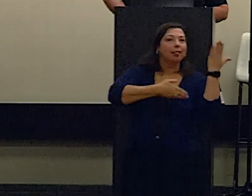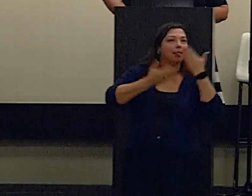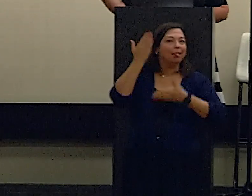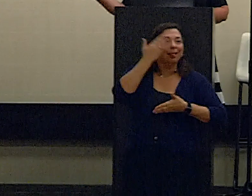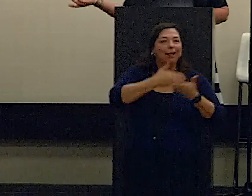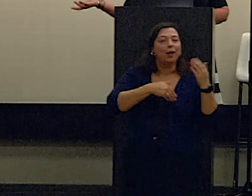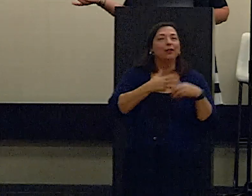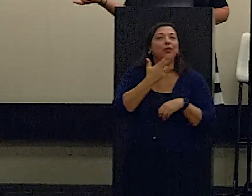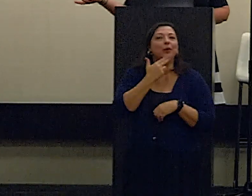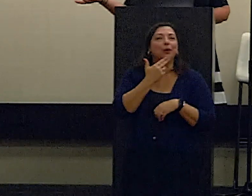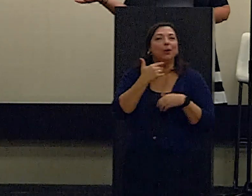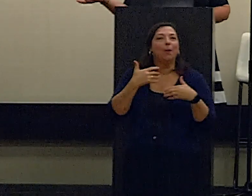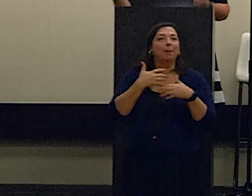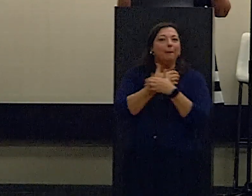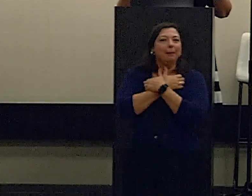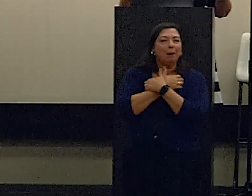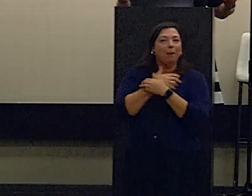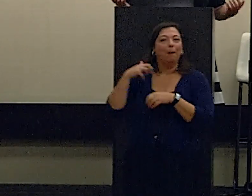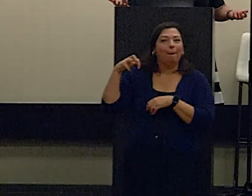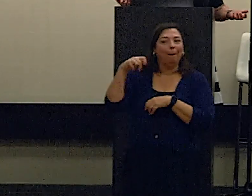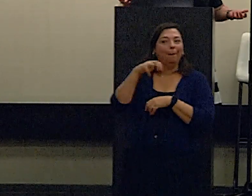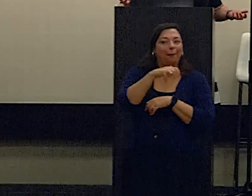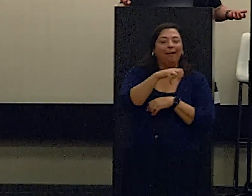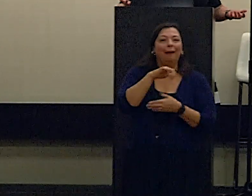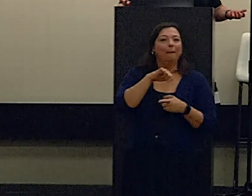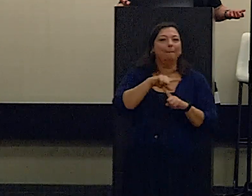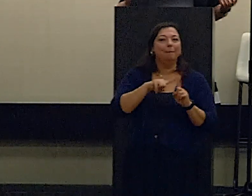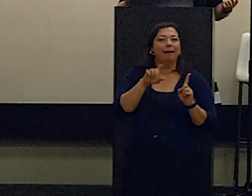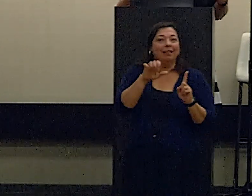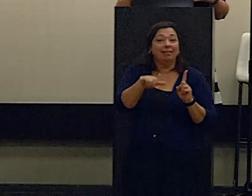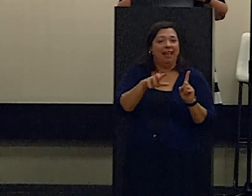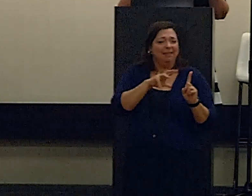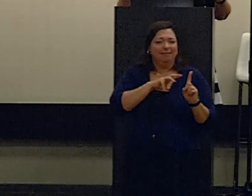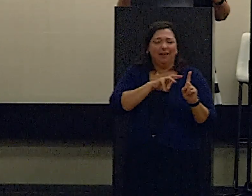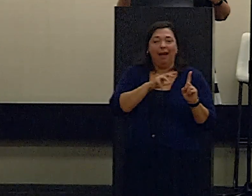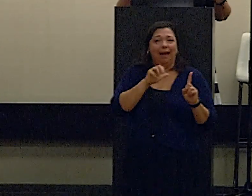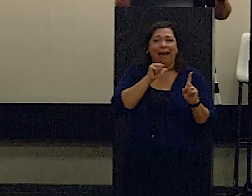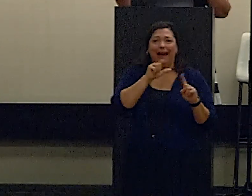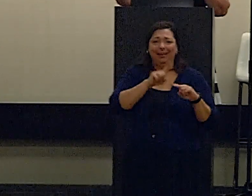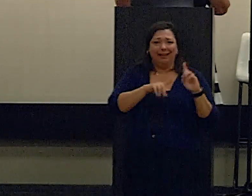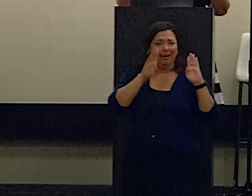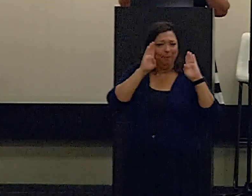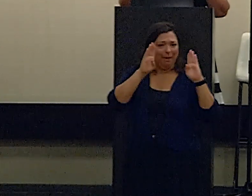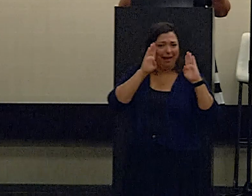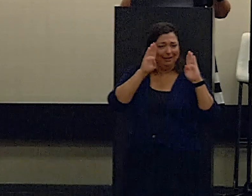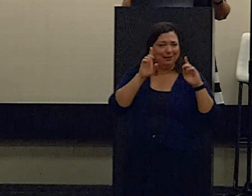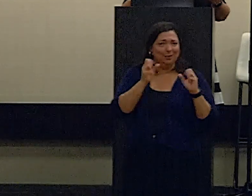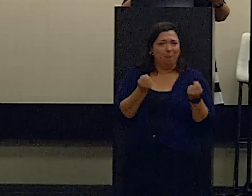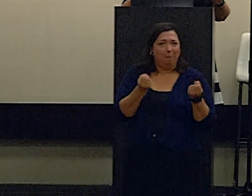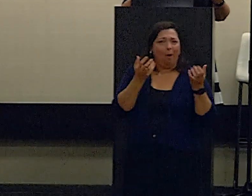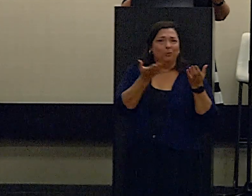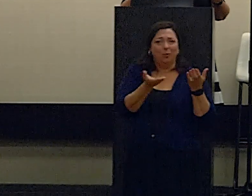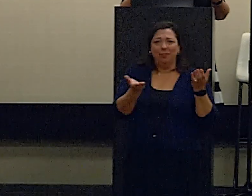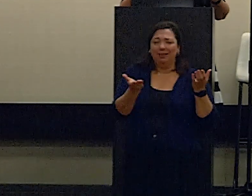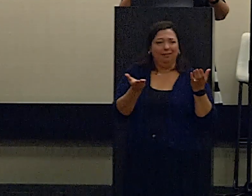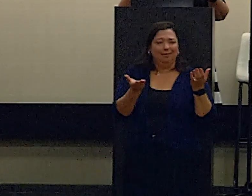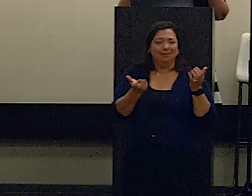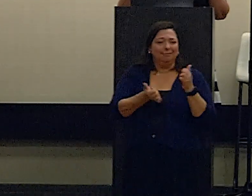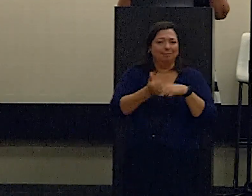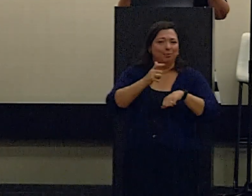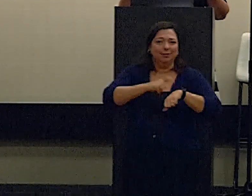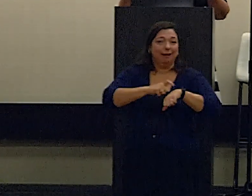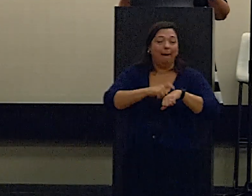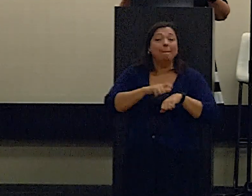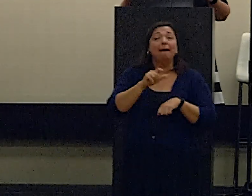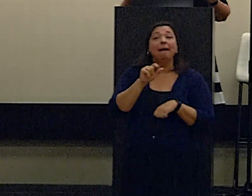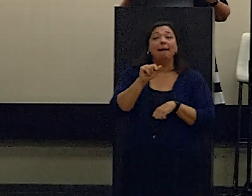cute moonwalking bear. That's selection at its finest. I cannot pay attention to multiple things at the time, right?